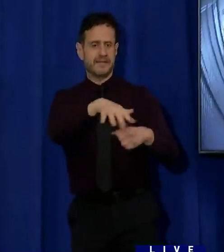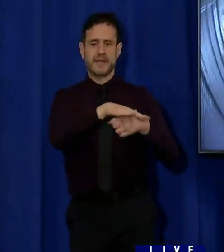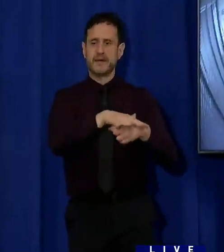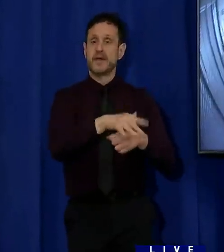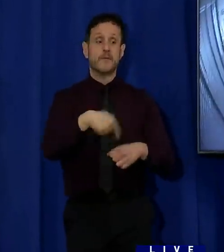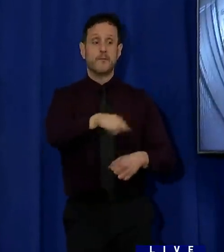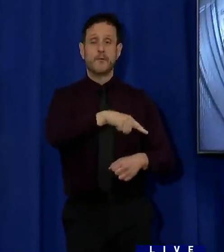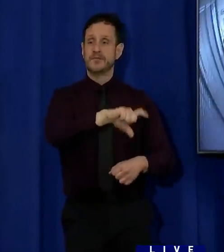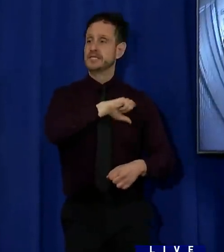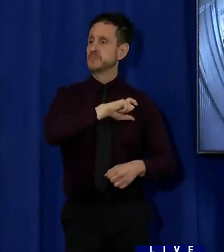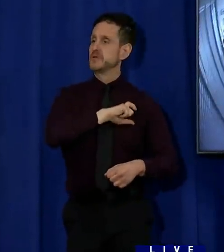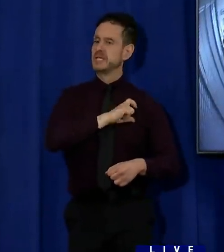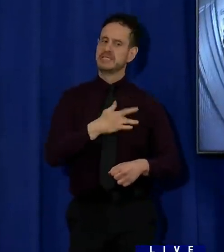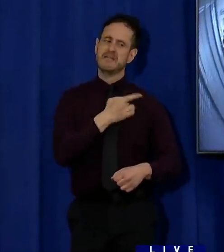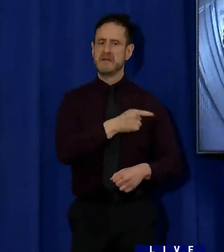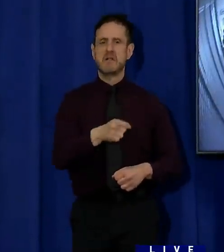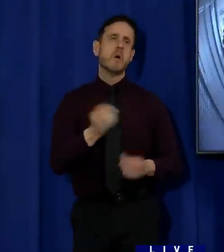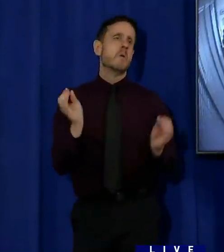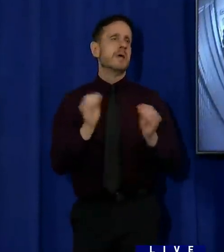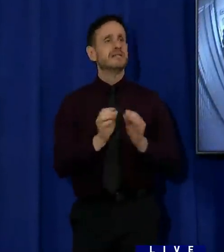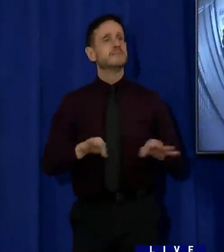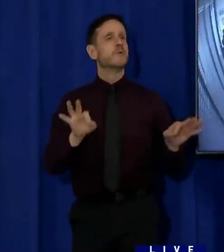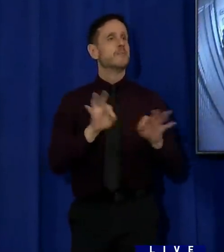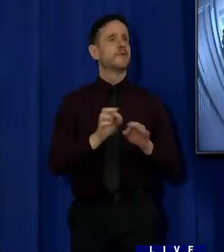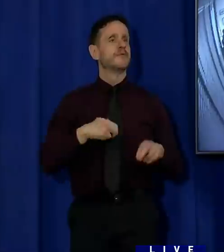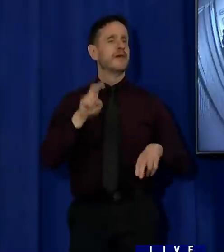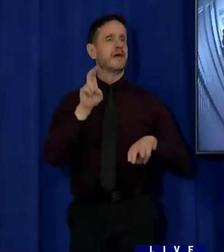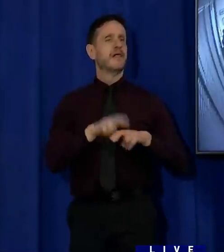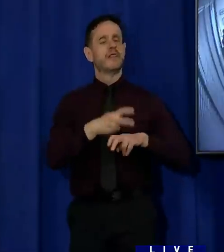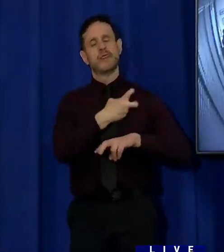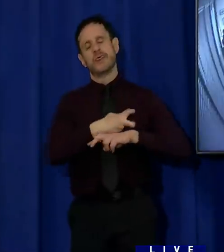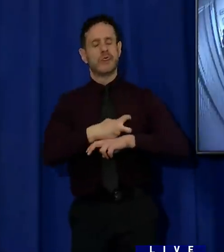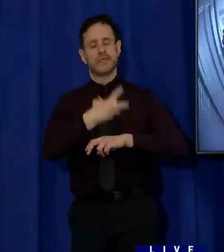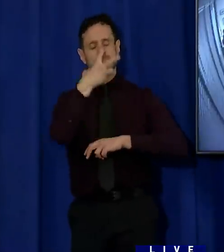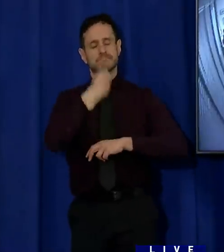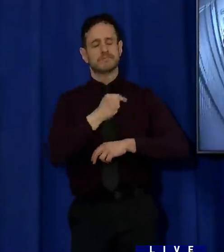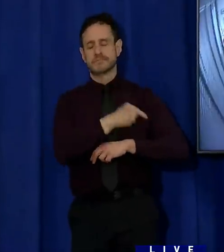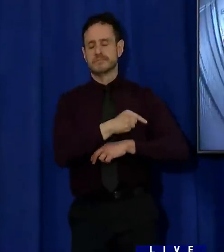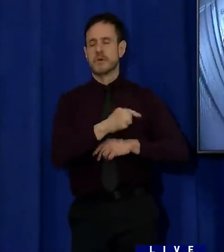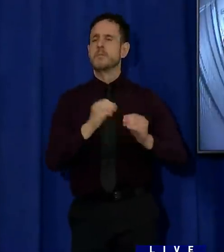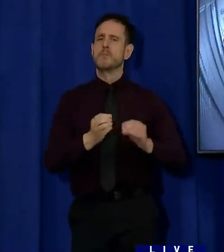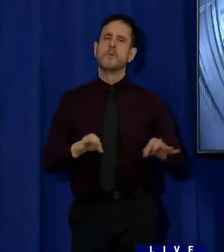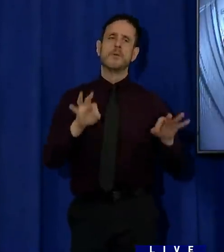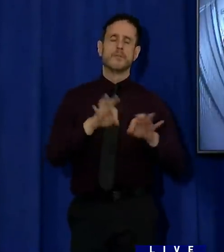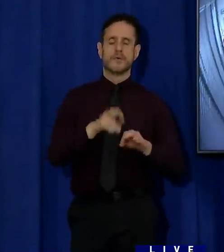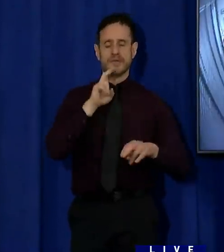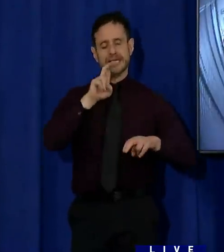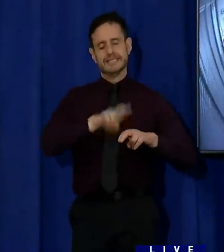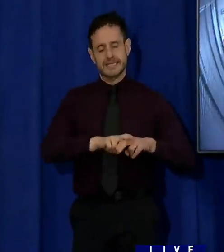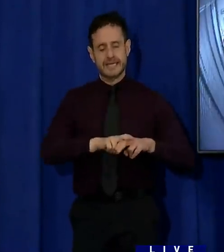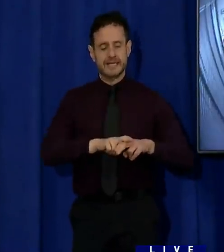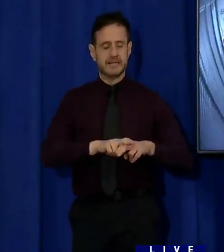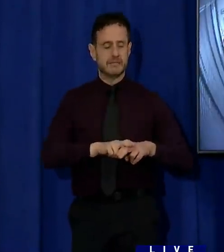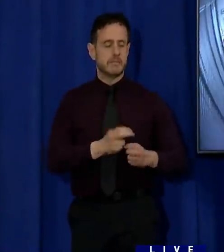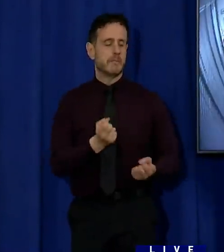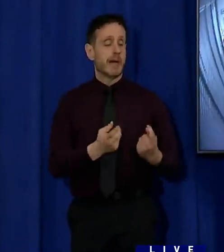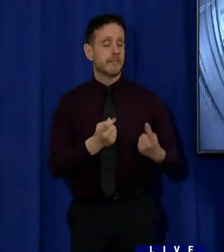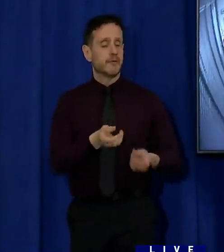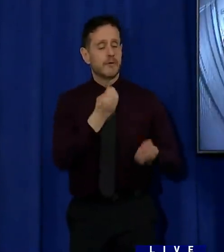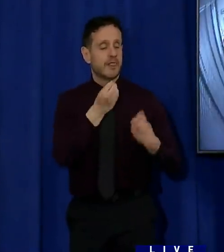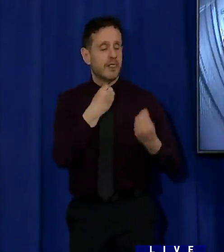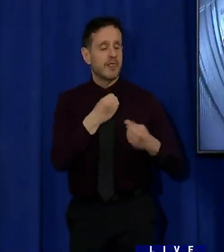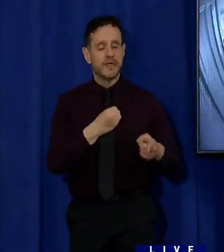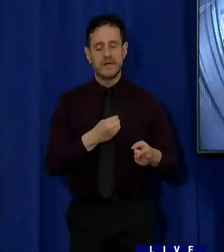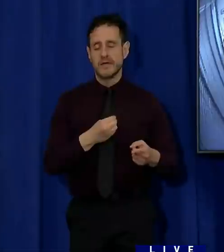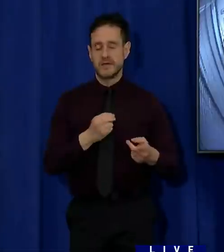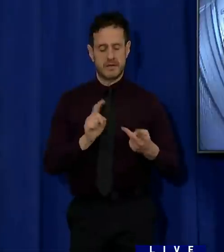officers felt it was more important for them to take a nap, that it was more important for them to eat a bag of popcorn, or